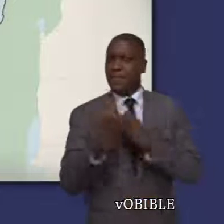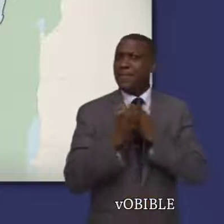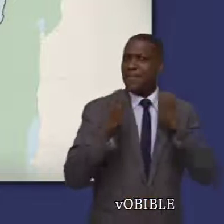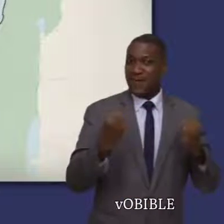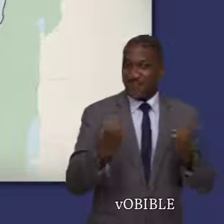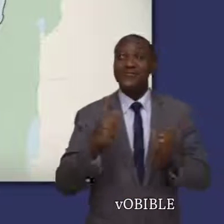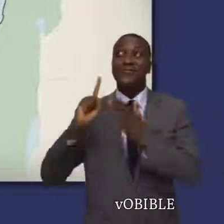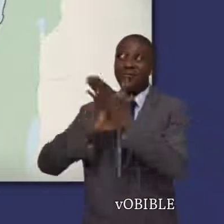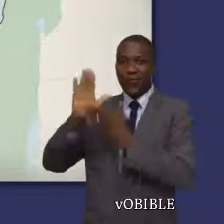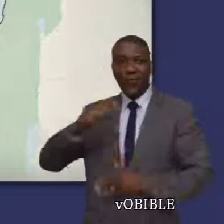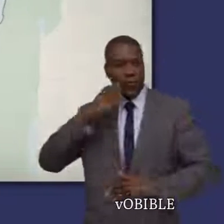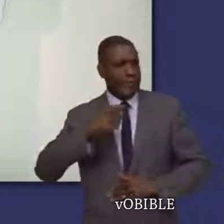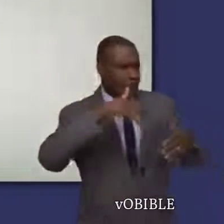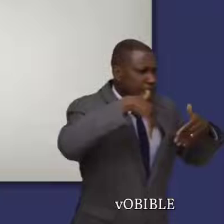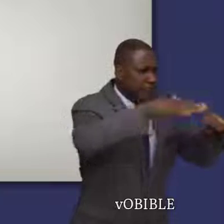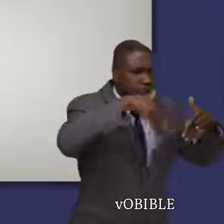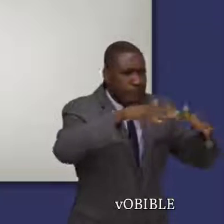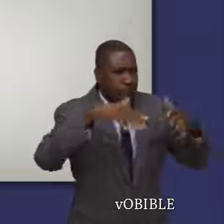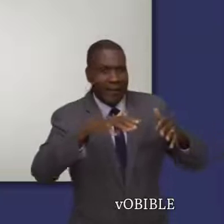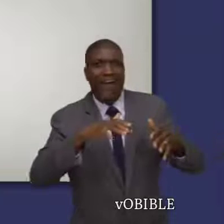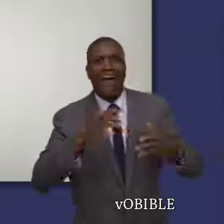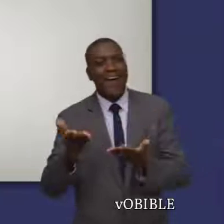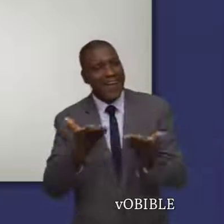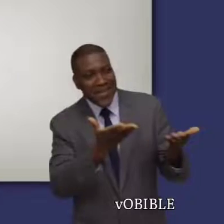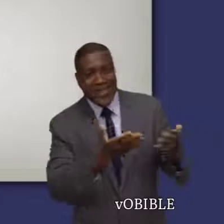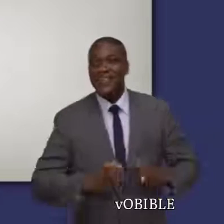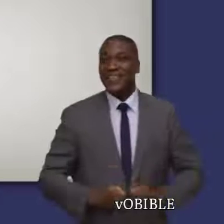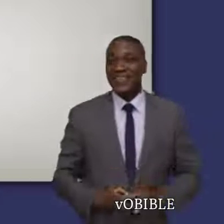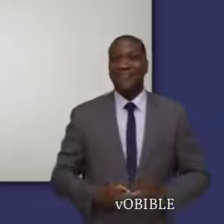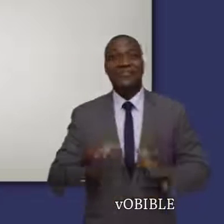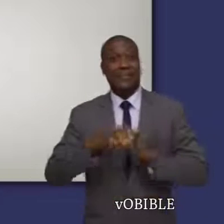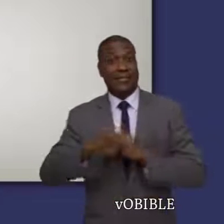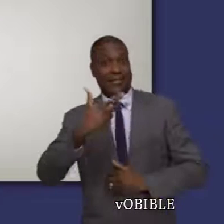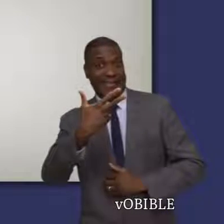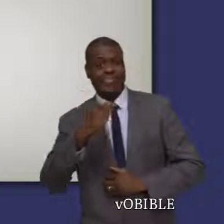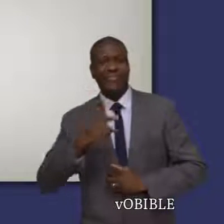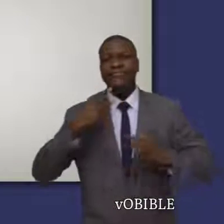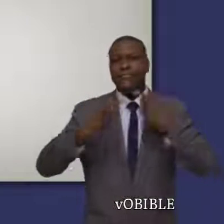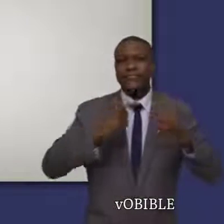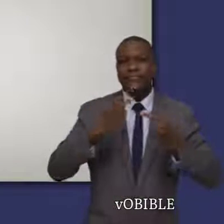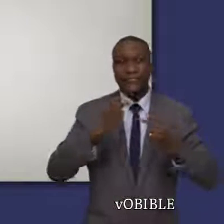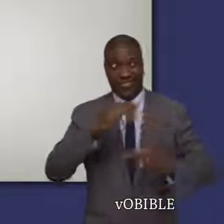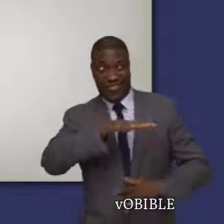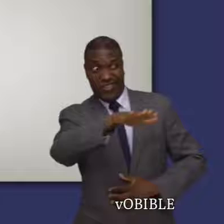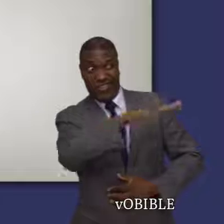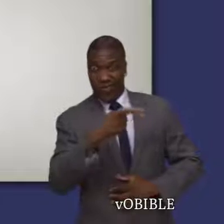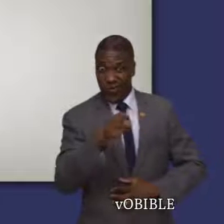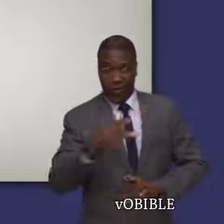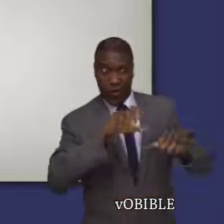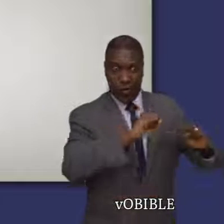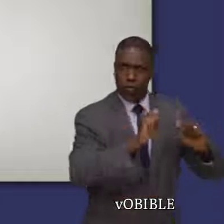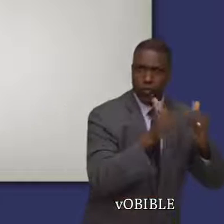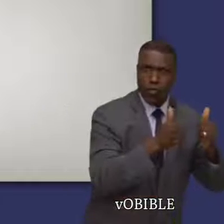more populous and mightier than Israel. In chapter 8, Moses describes Israel's